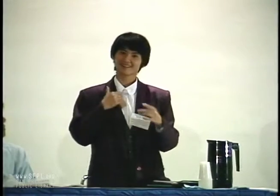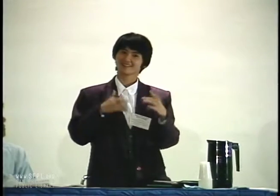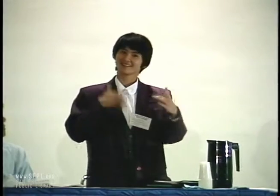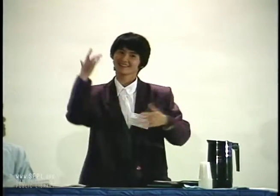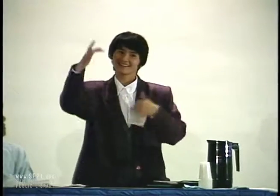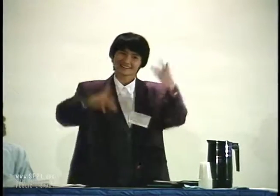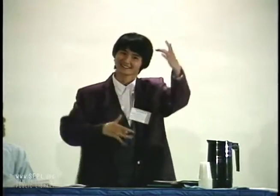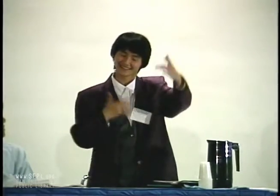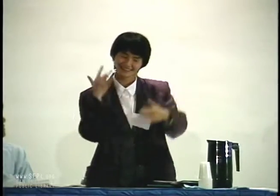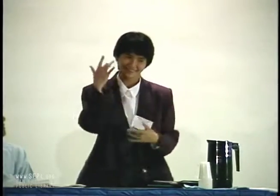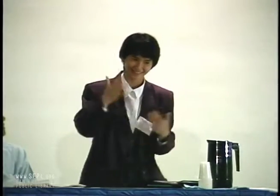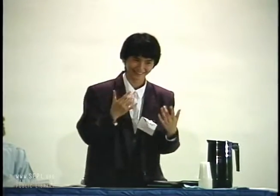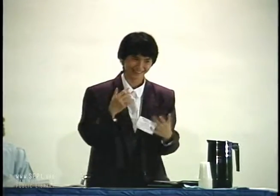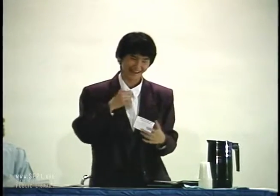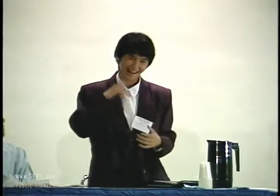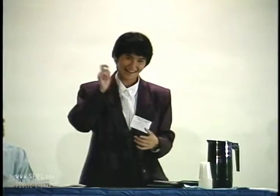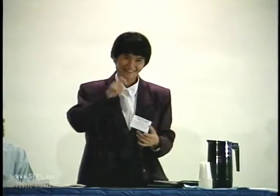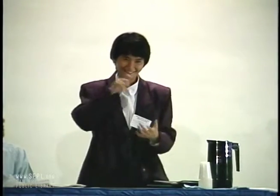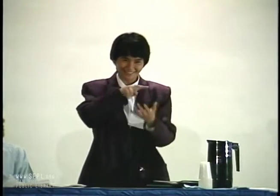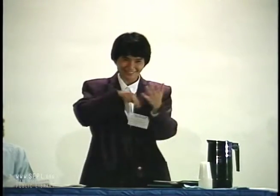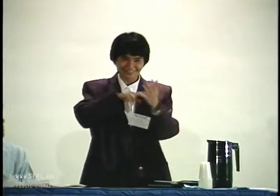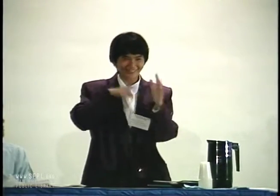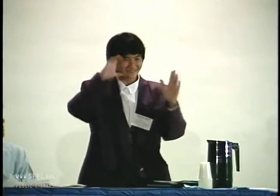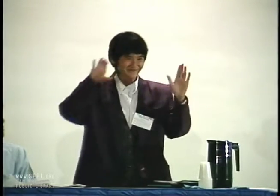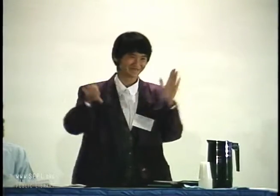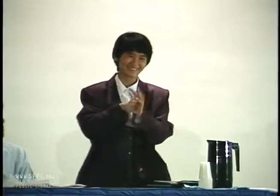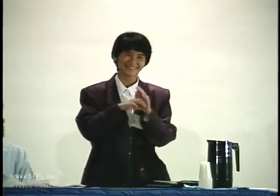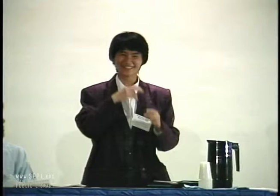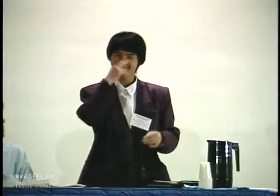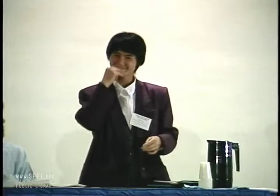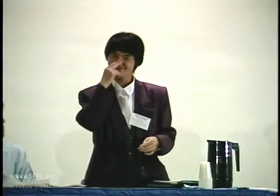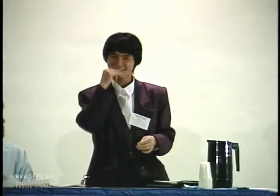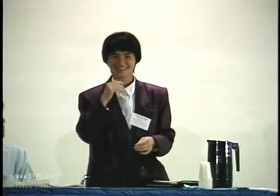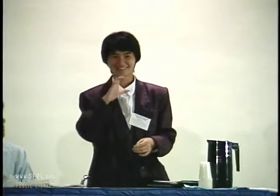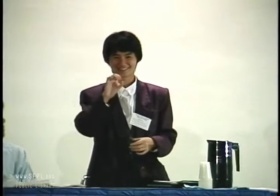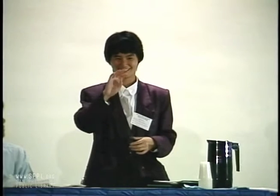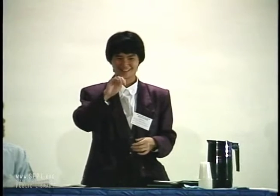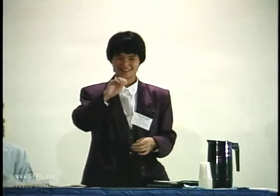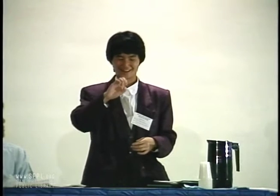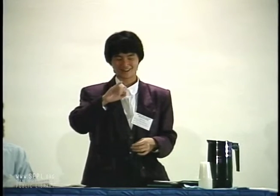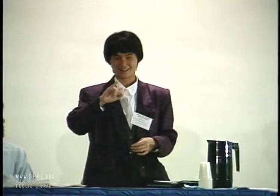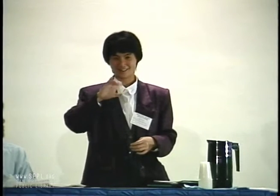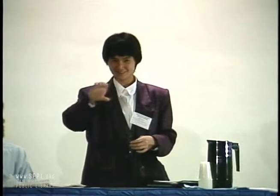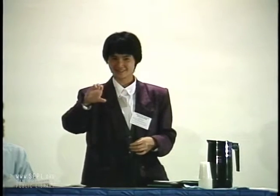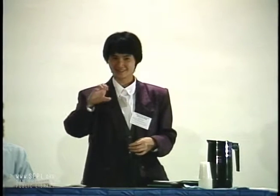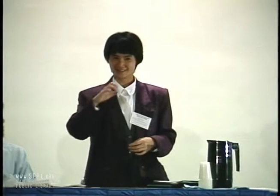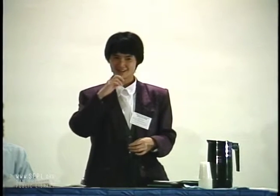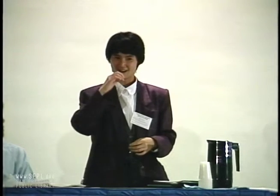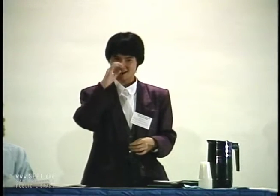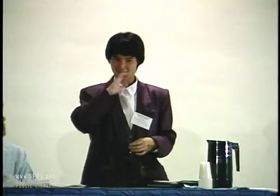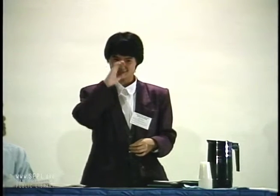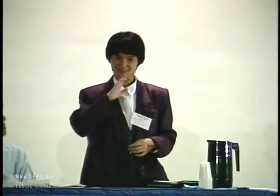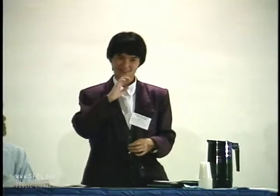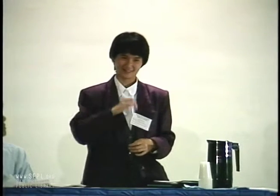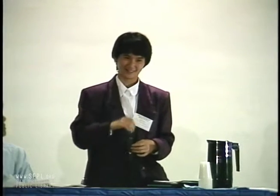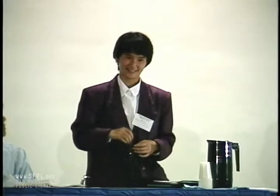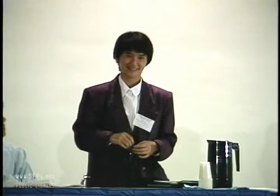So the idea of a library at the school was very exciting to me. I couldn't read, but I wanted to look at the pictures. I wanted to look at the